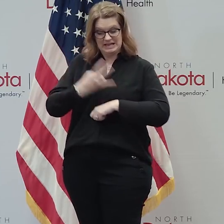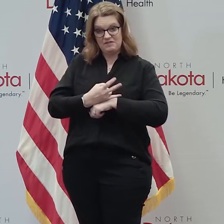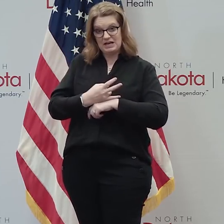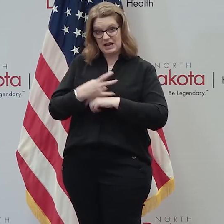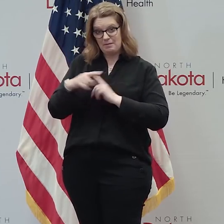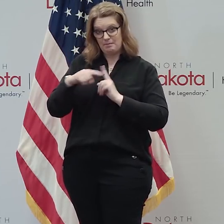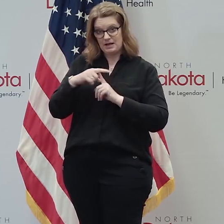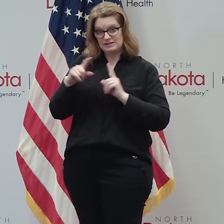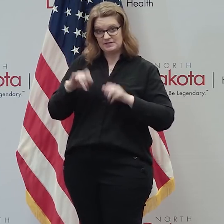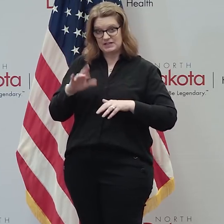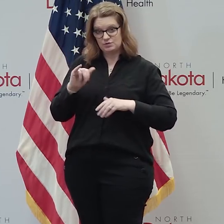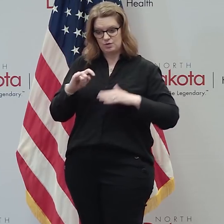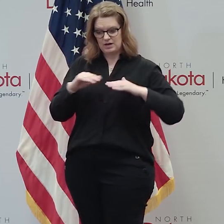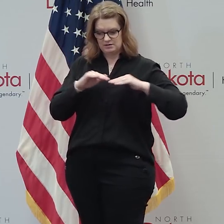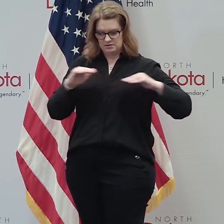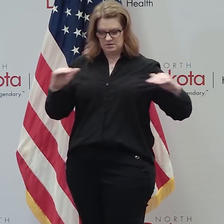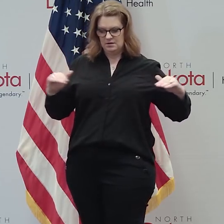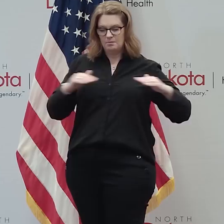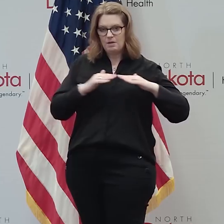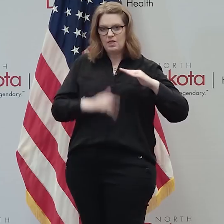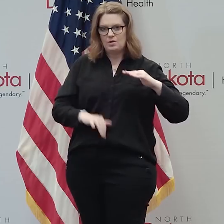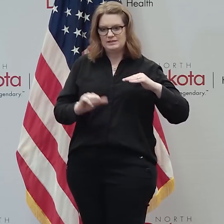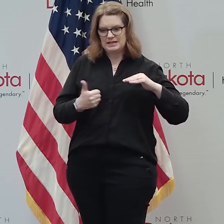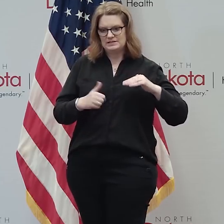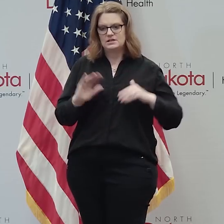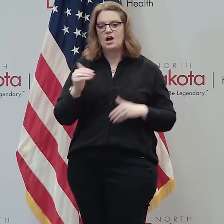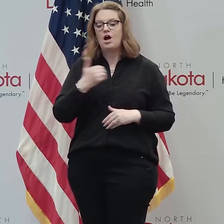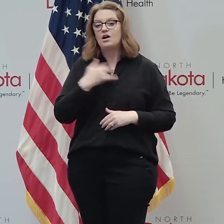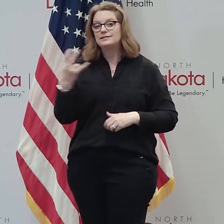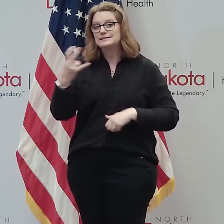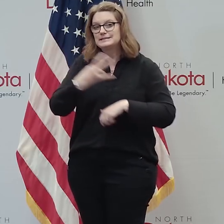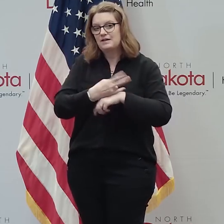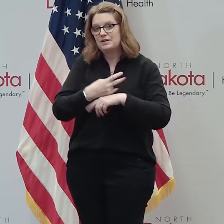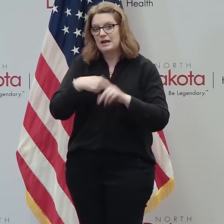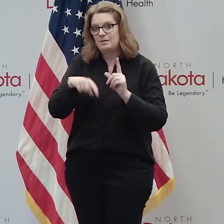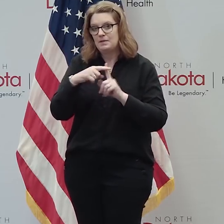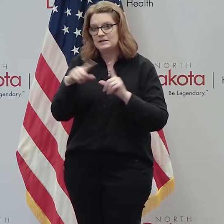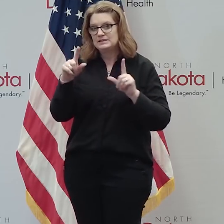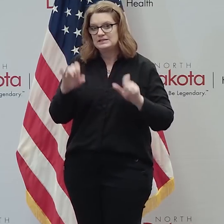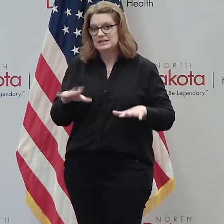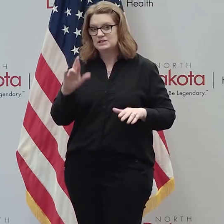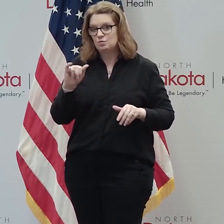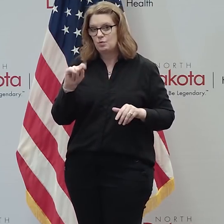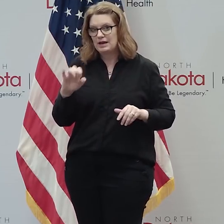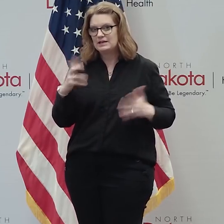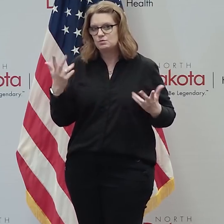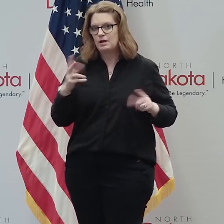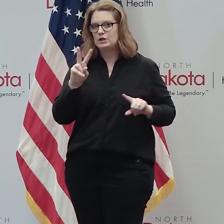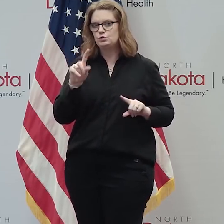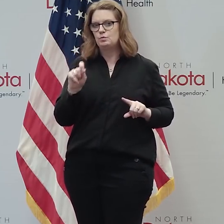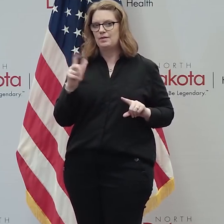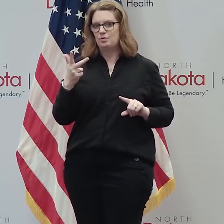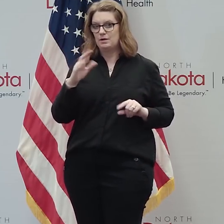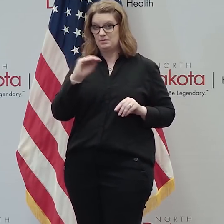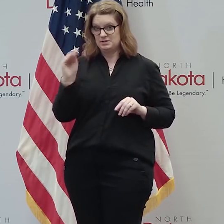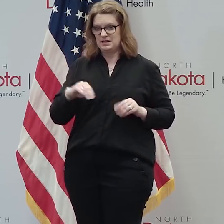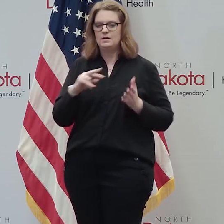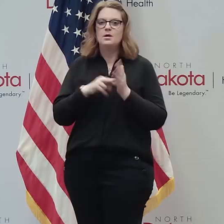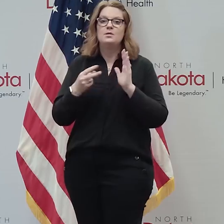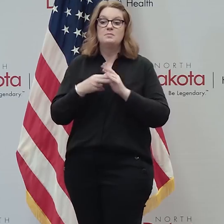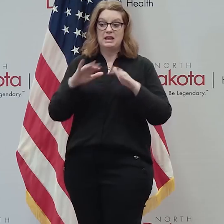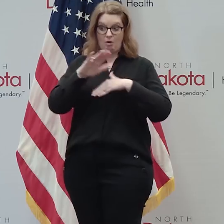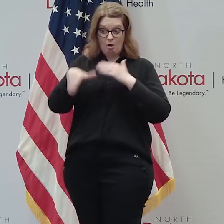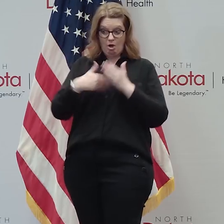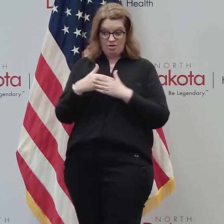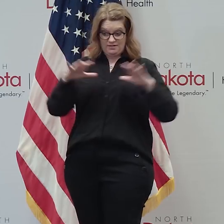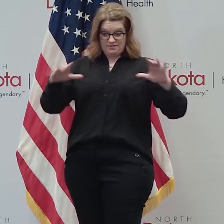rate below 10%. Our 7-day positive test rate is 2.3%. And so we're in